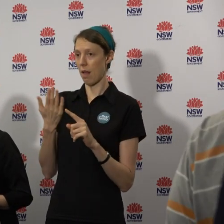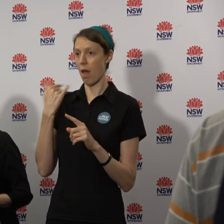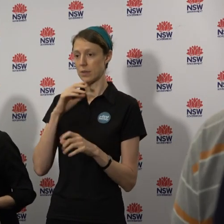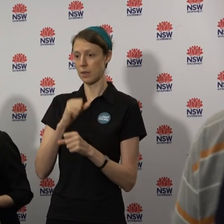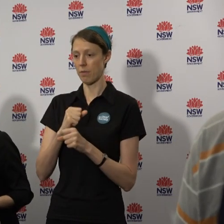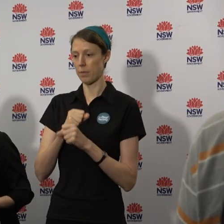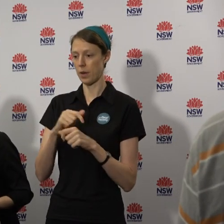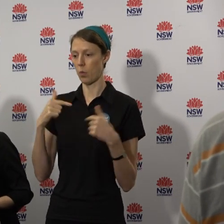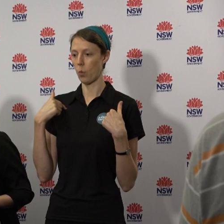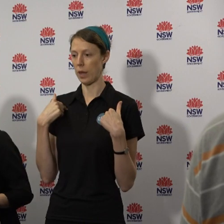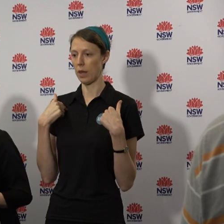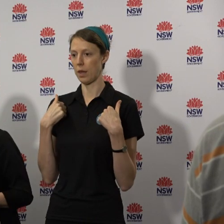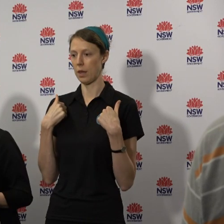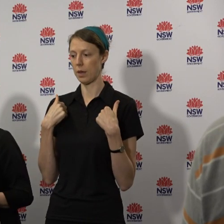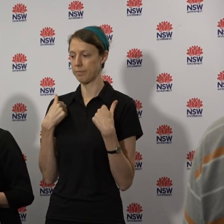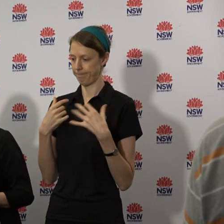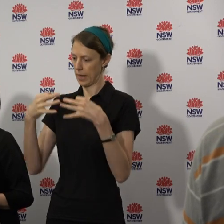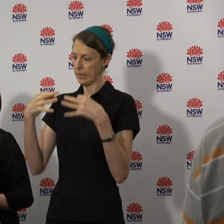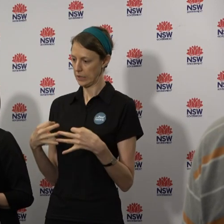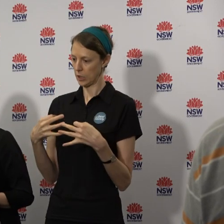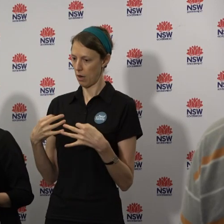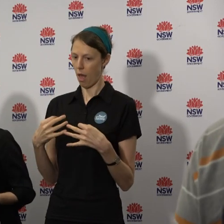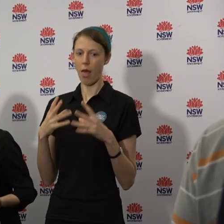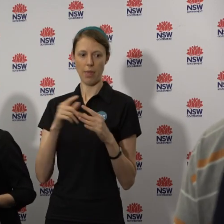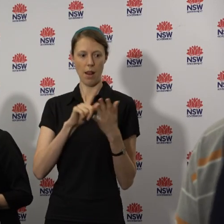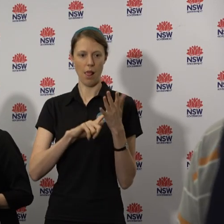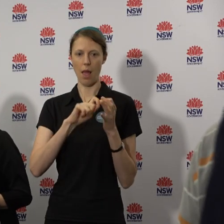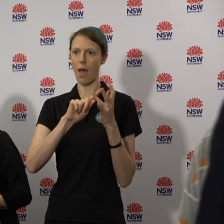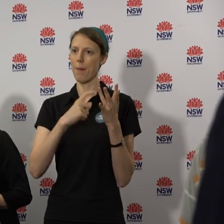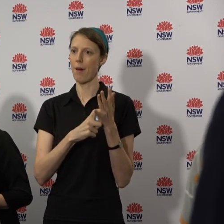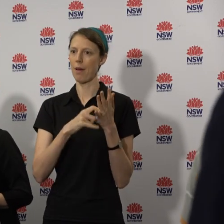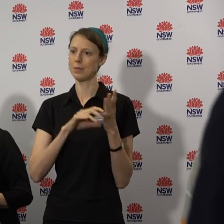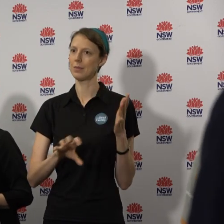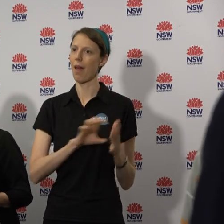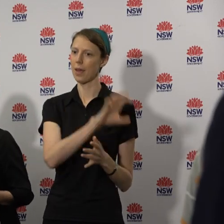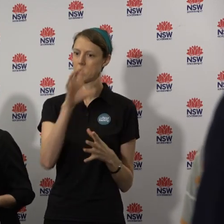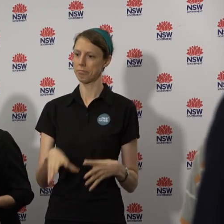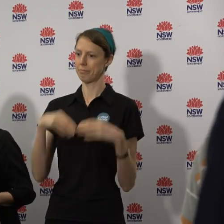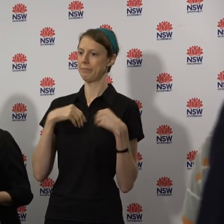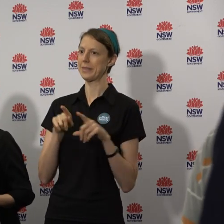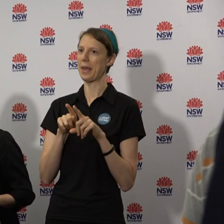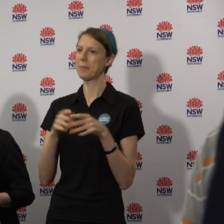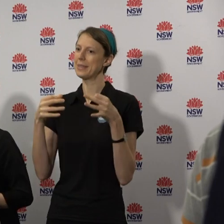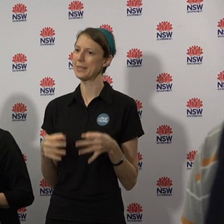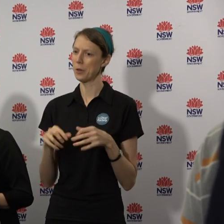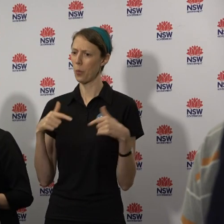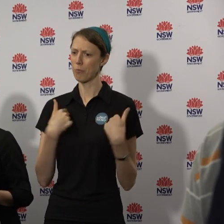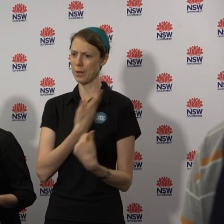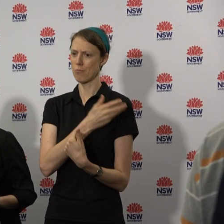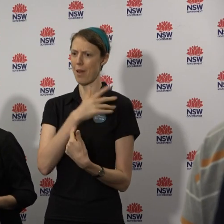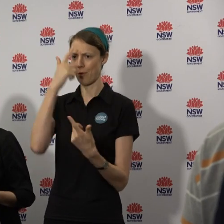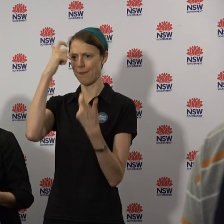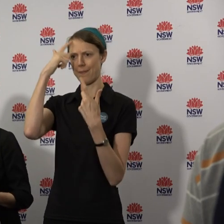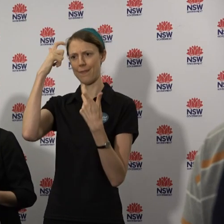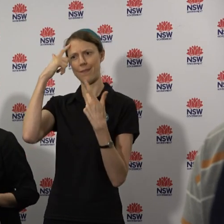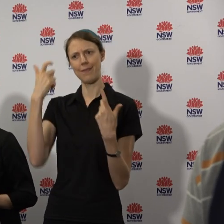then adopted by Labor states. So we are a state that prides itself on being innovative. We're also a state that prides itself on, where